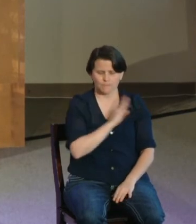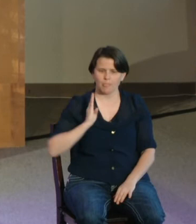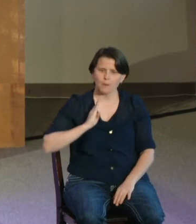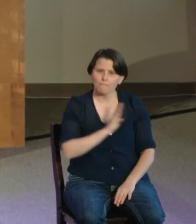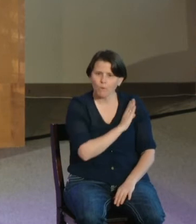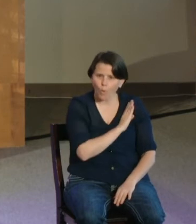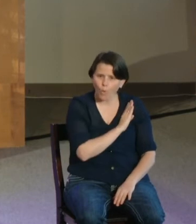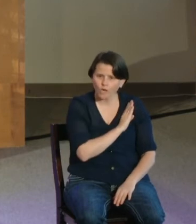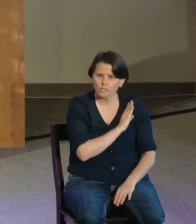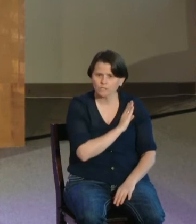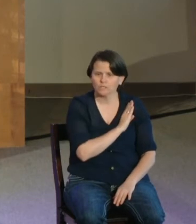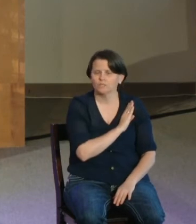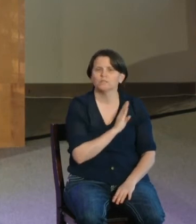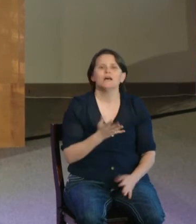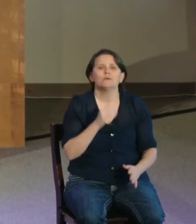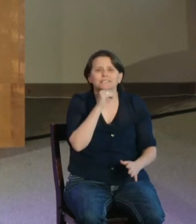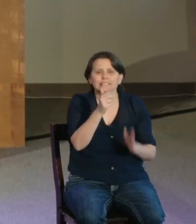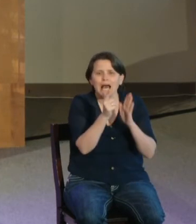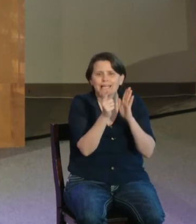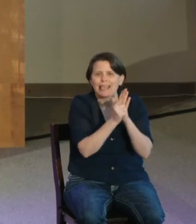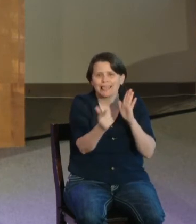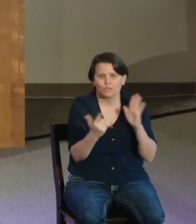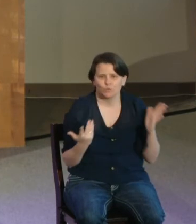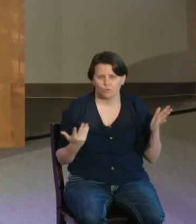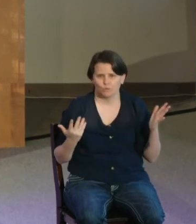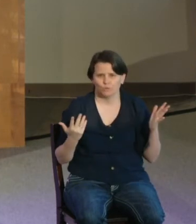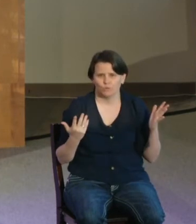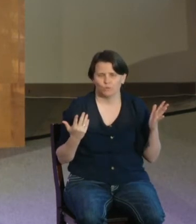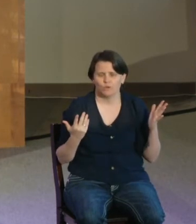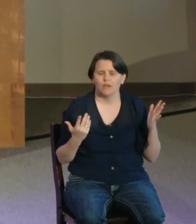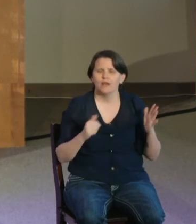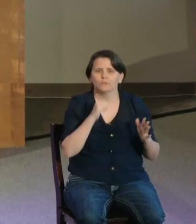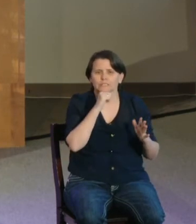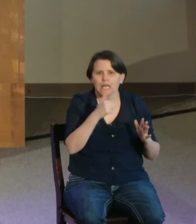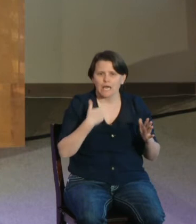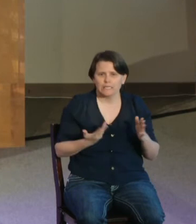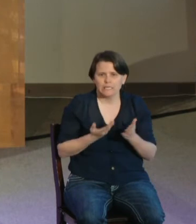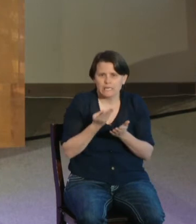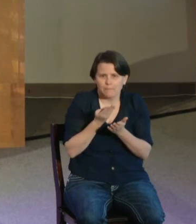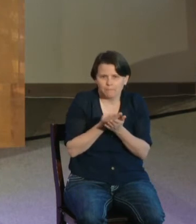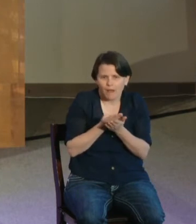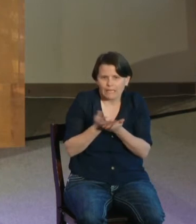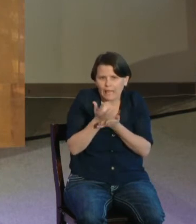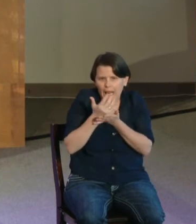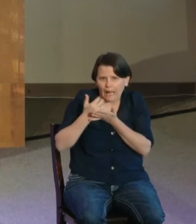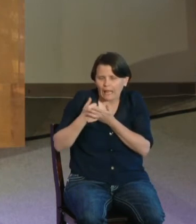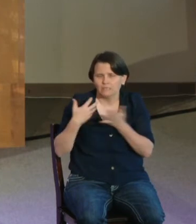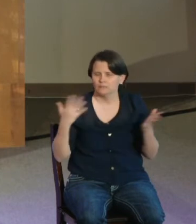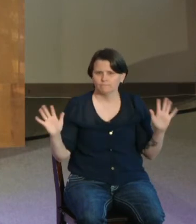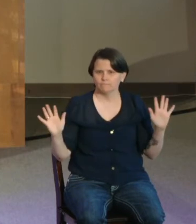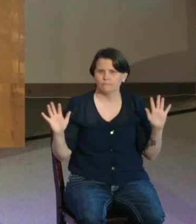any embezzlement. There was nothing unethical. There was none of that. But as attendance and income were